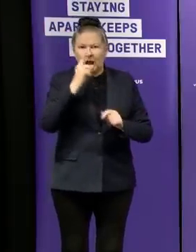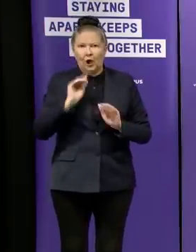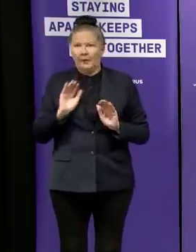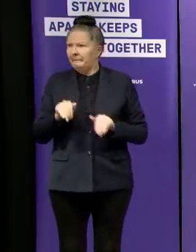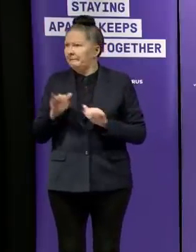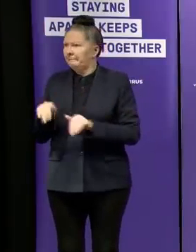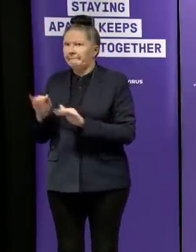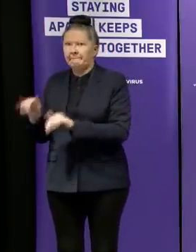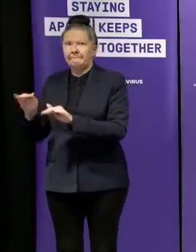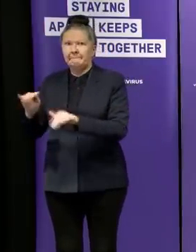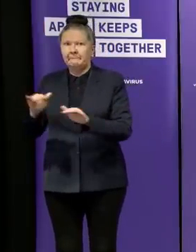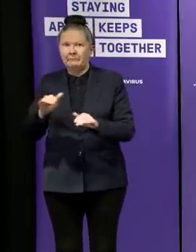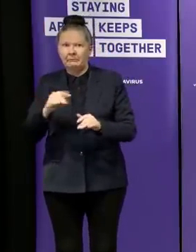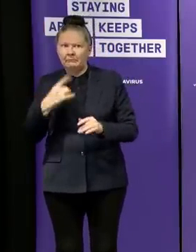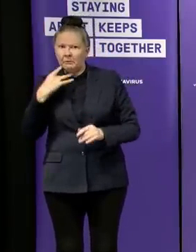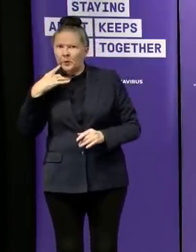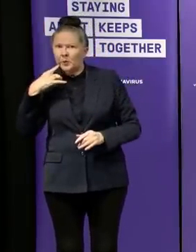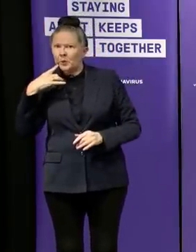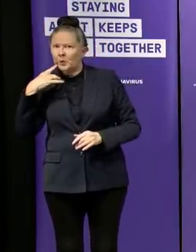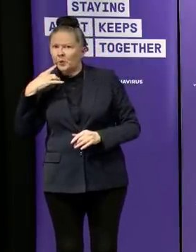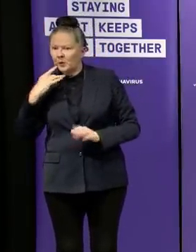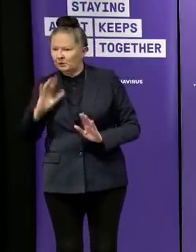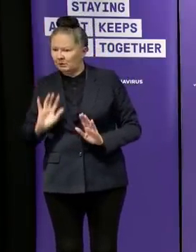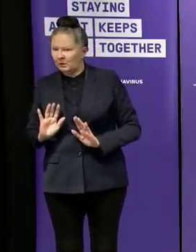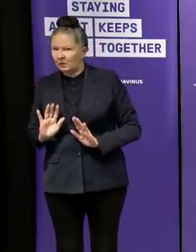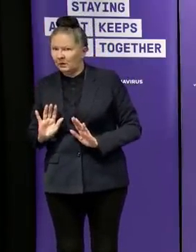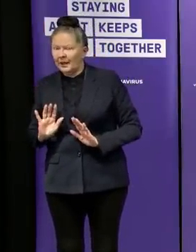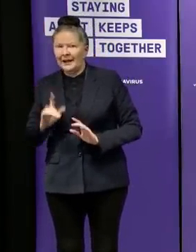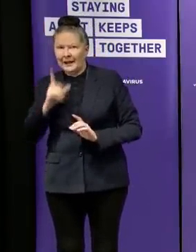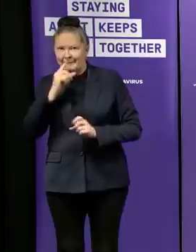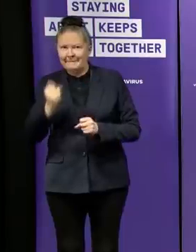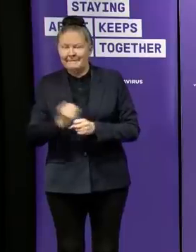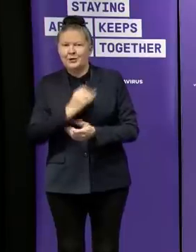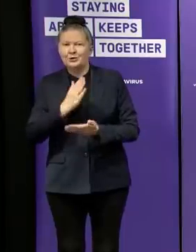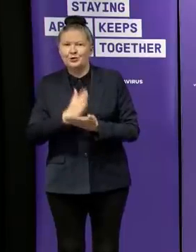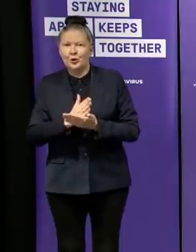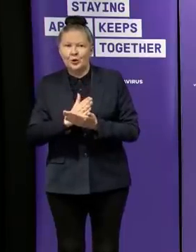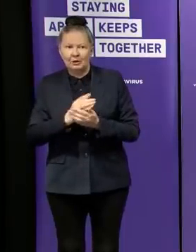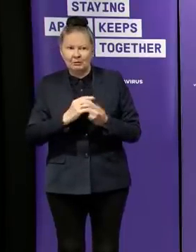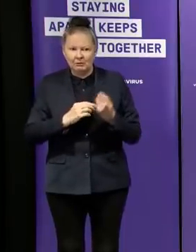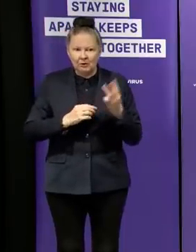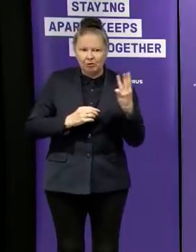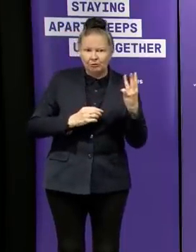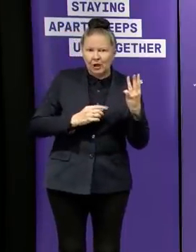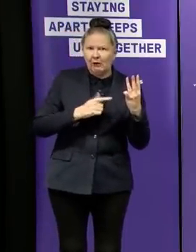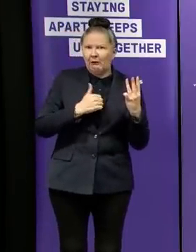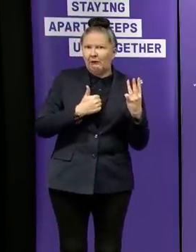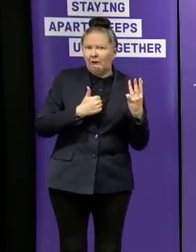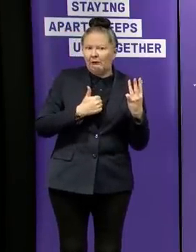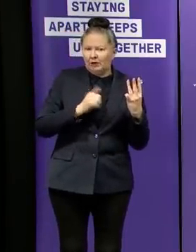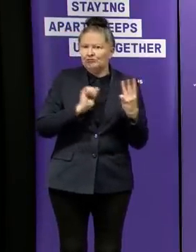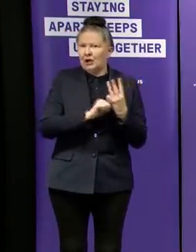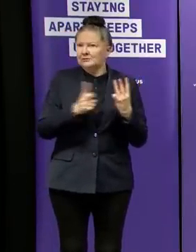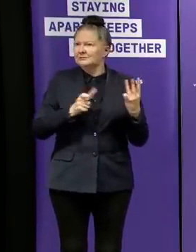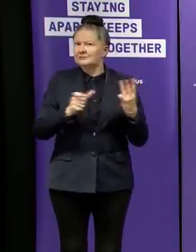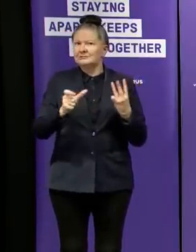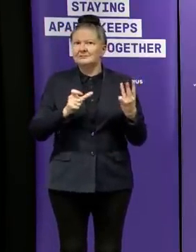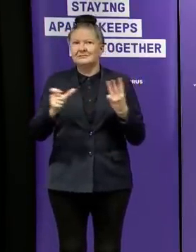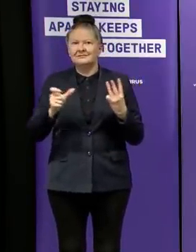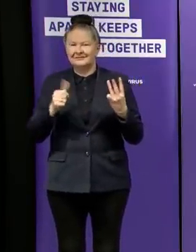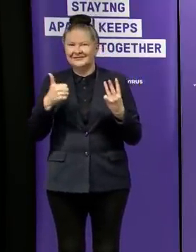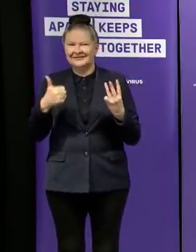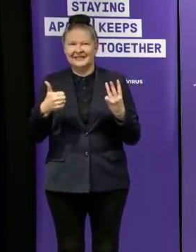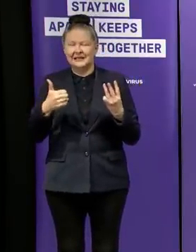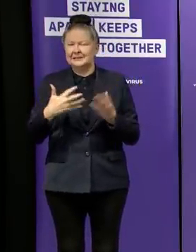can be absolutely sure that those cases are properly contained, and that there's a safe ring